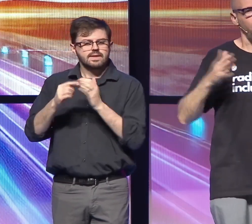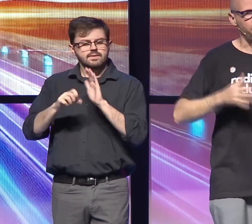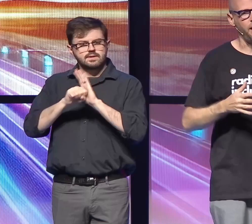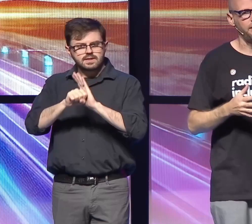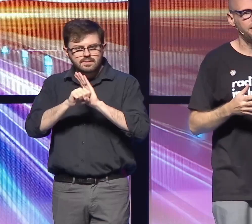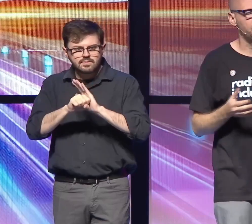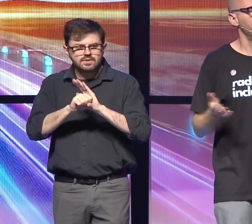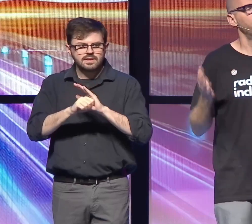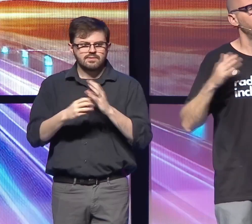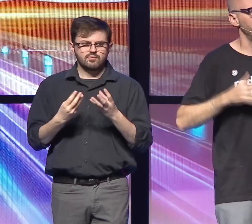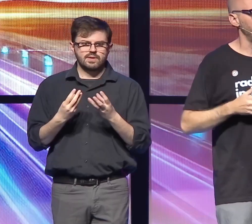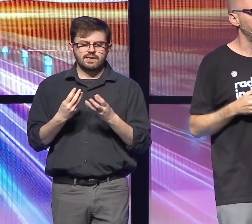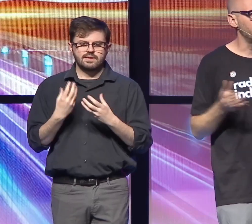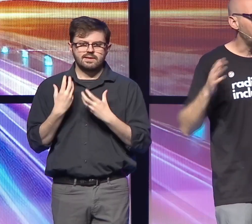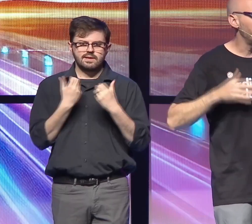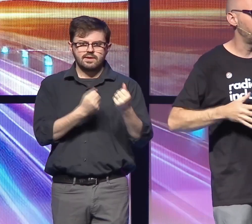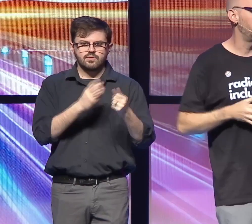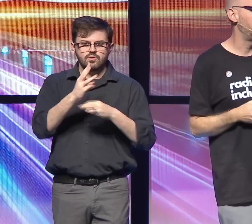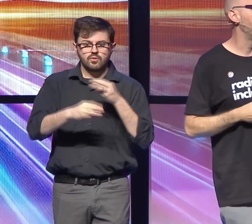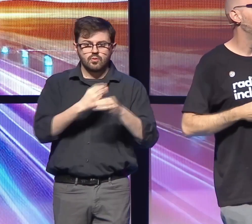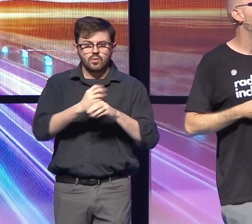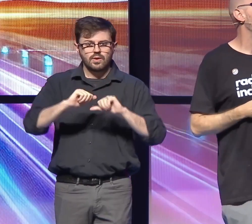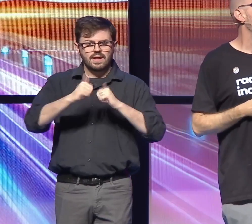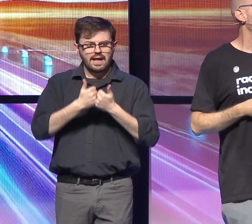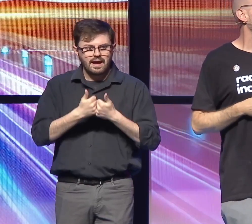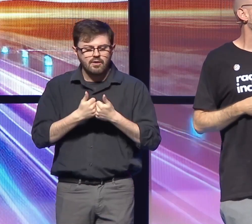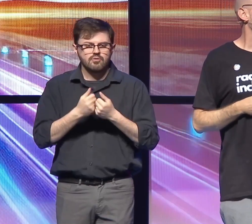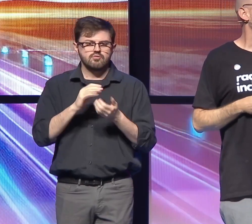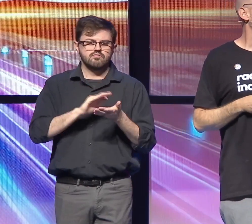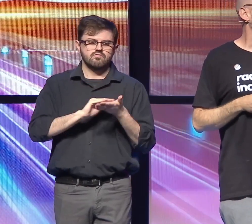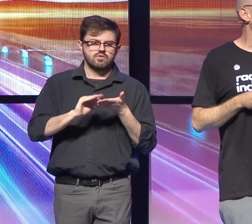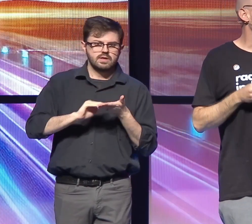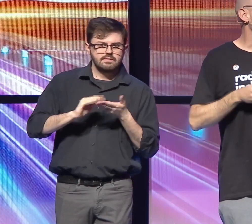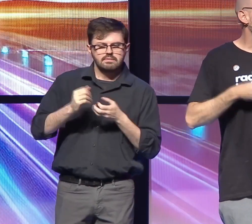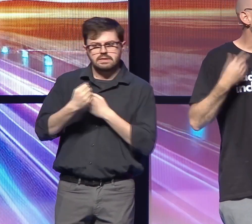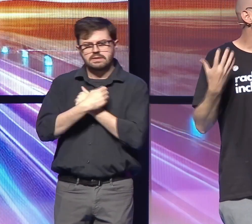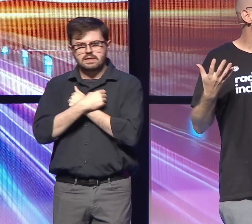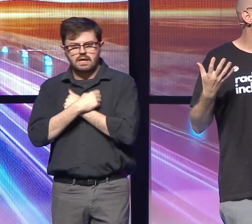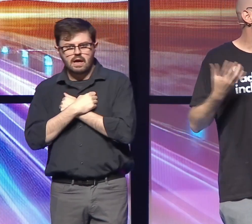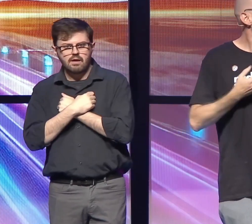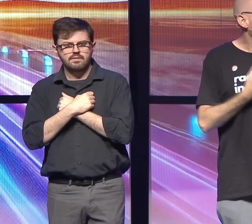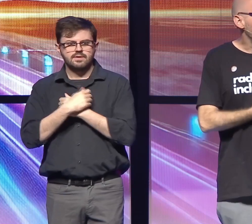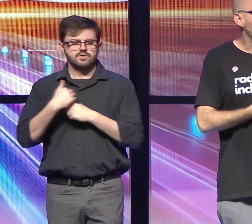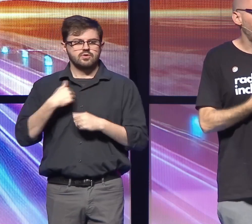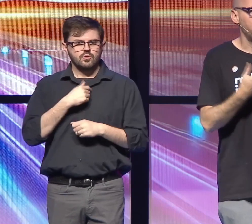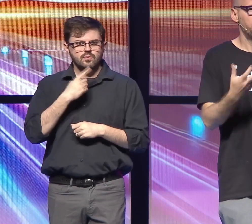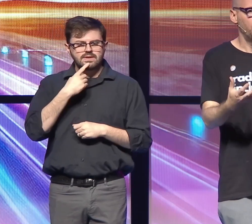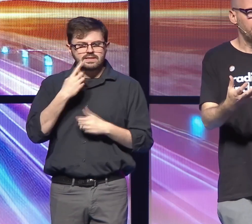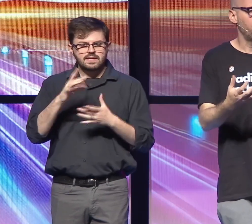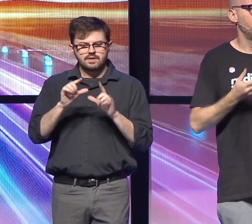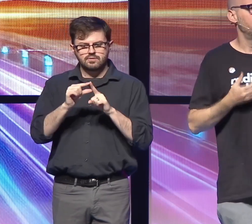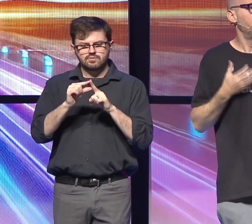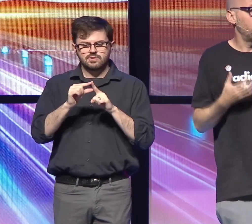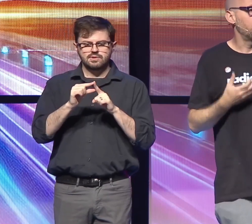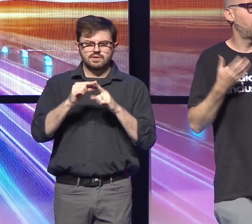is through nonviolence, is through forgiveness, through love of enemy. And so we say these words, the body of Christ broken for you, the blood of Christ shed